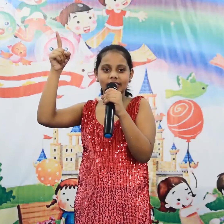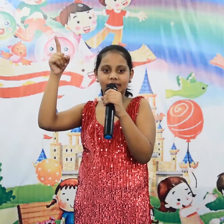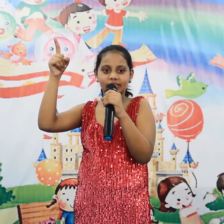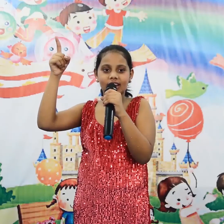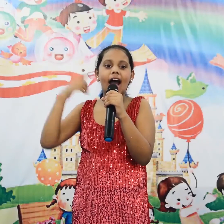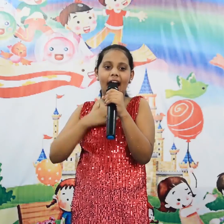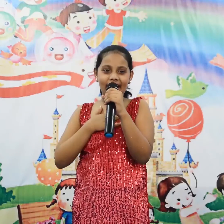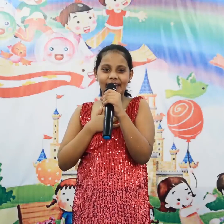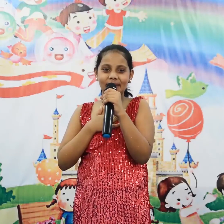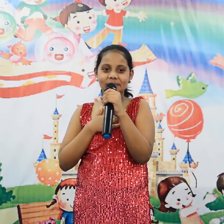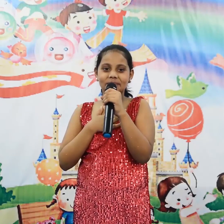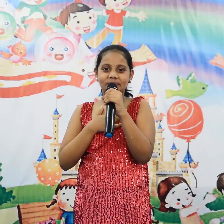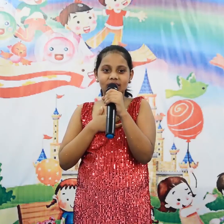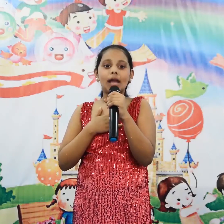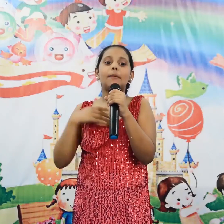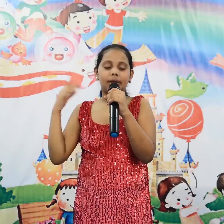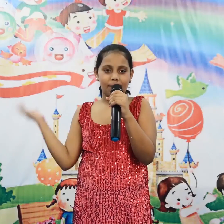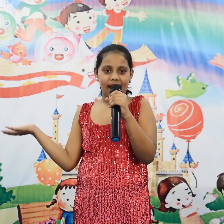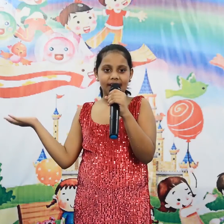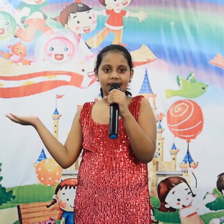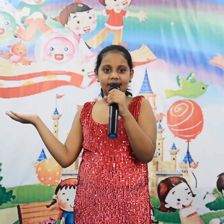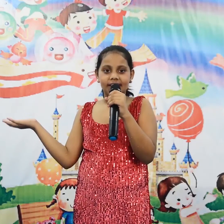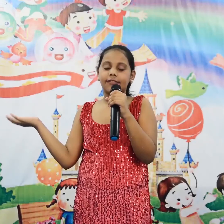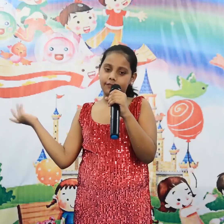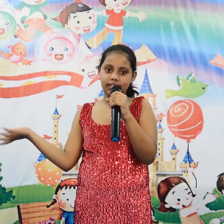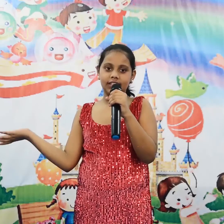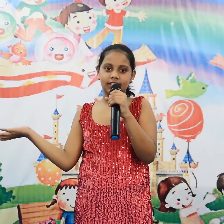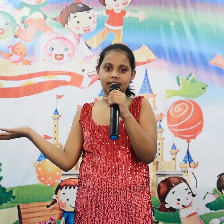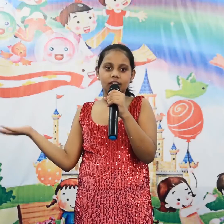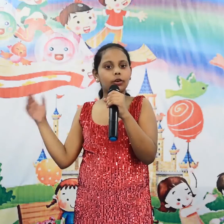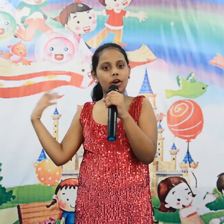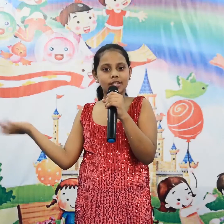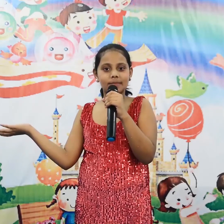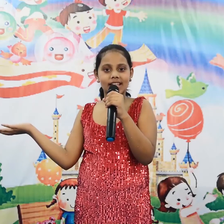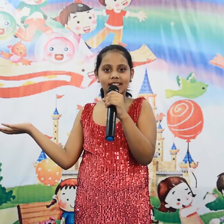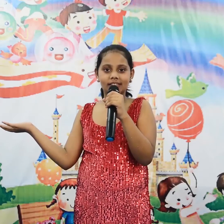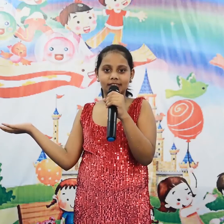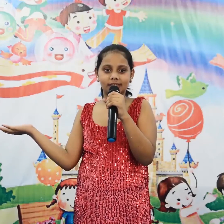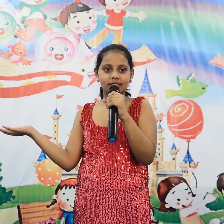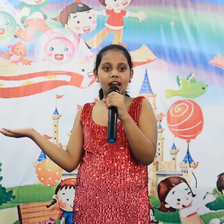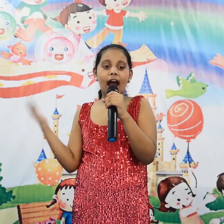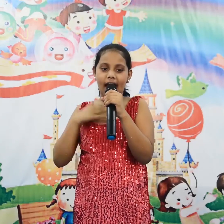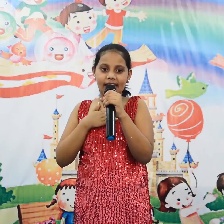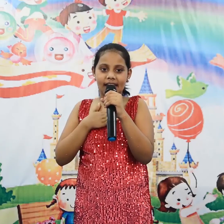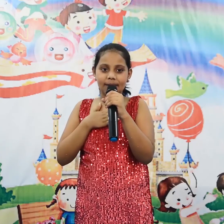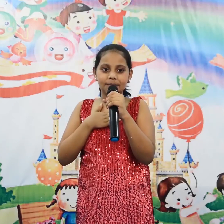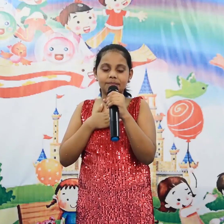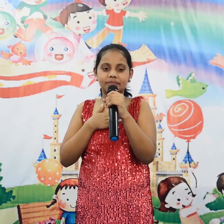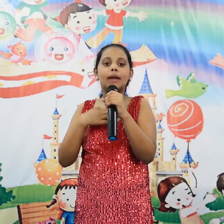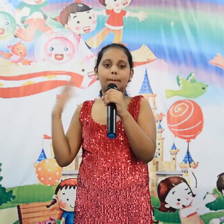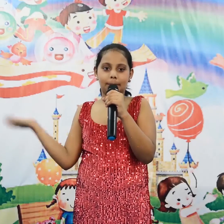God. I am prepared with the gospel. I